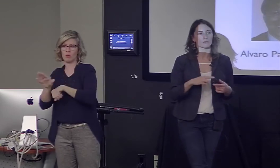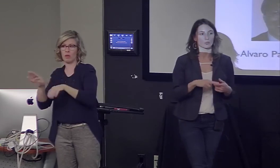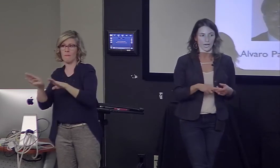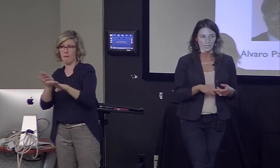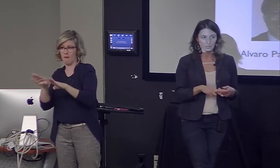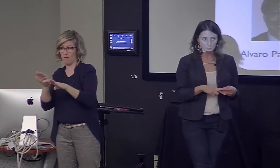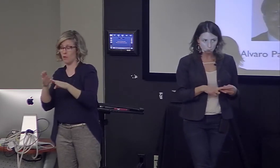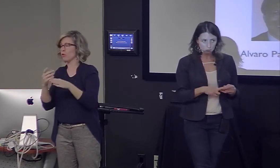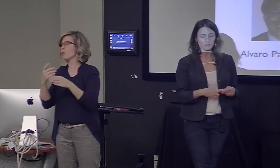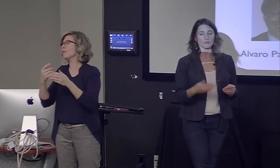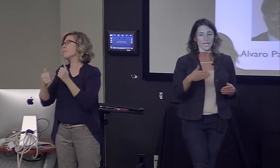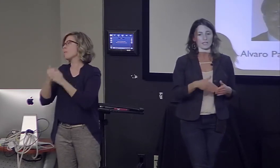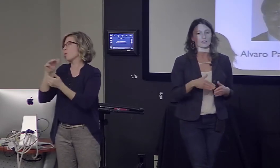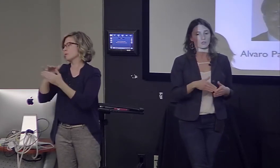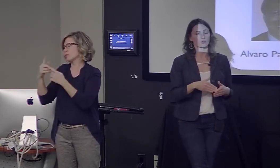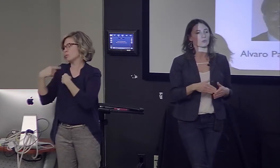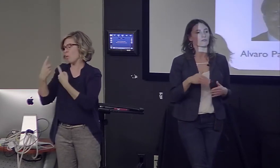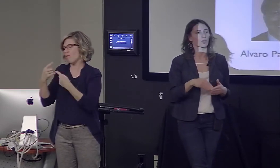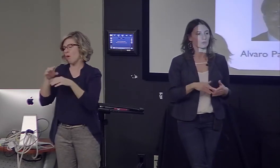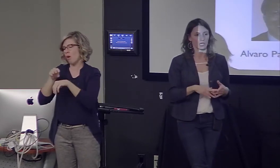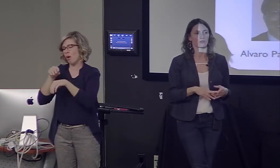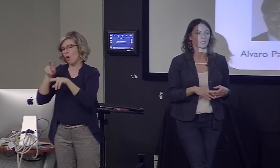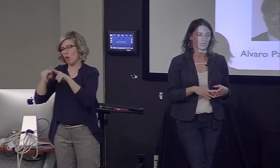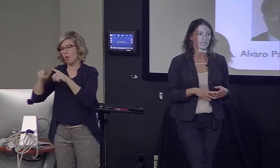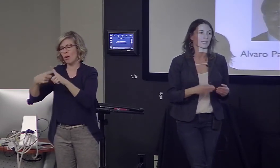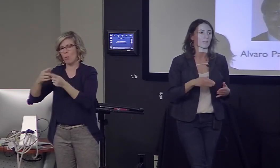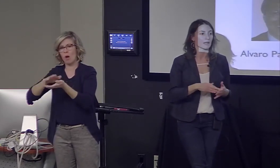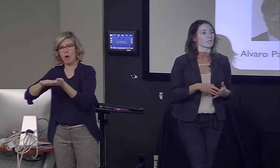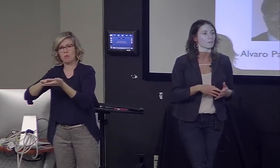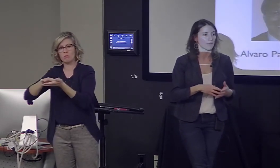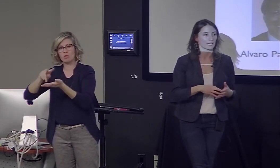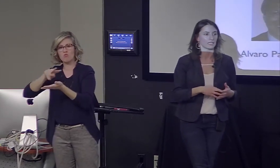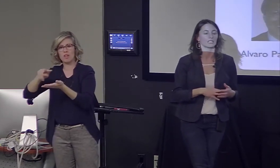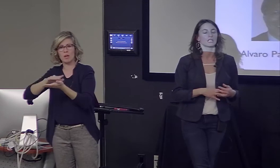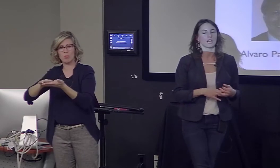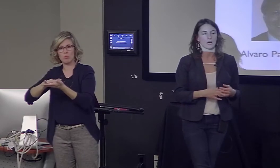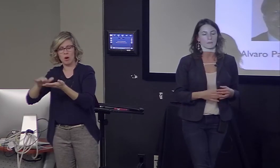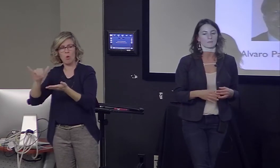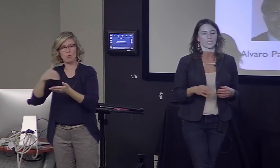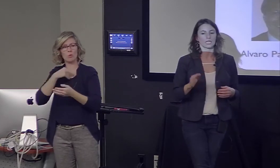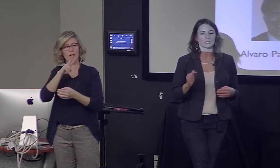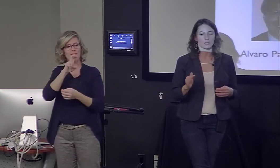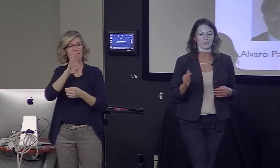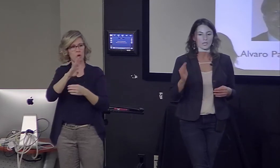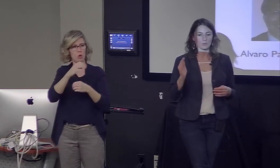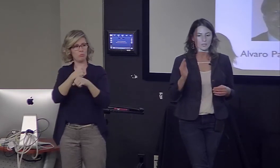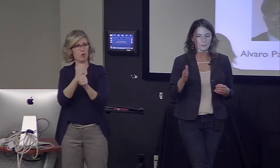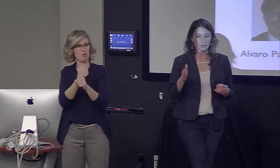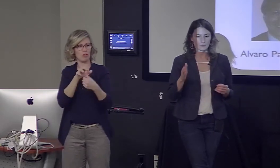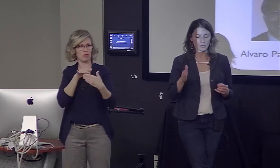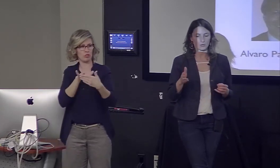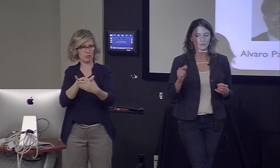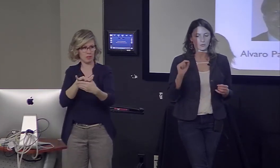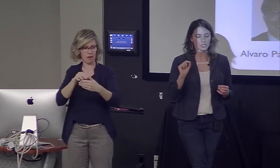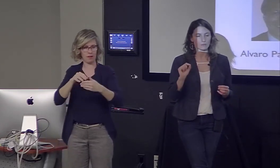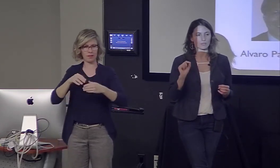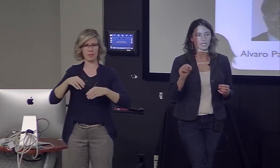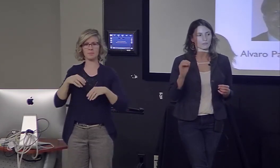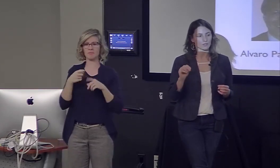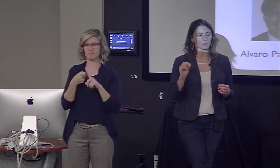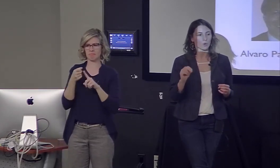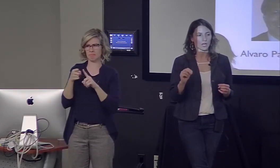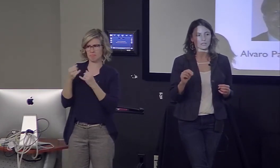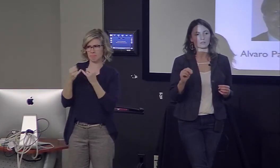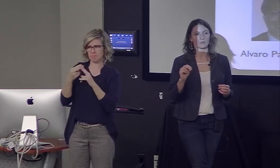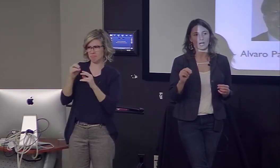on reading Braille. And there's also a verb generation study by Amir Ahmedi. So people have shown that if you